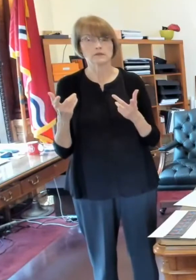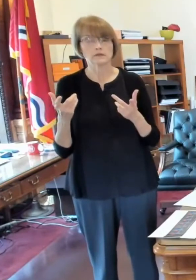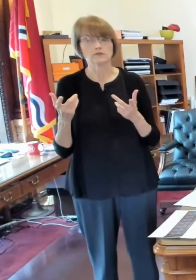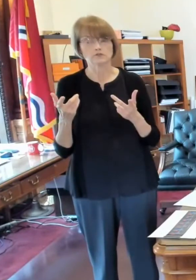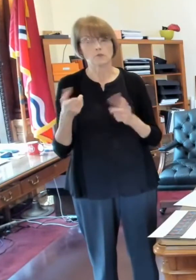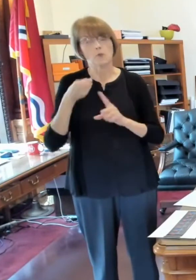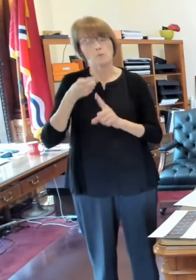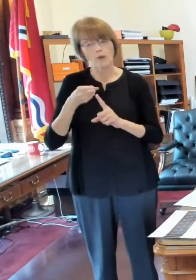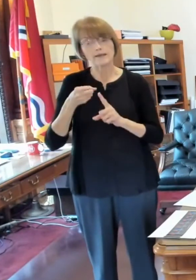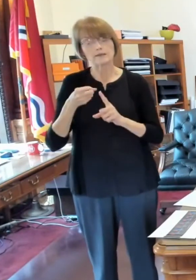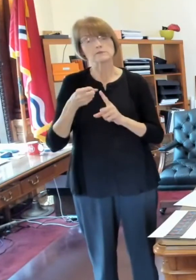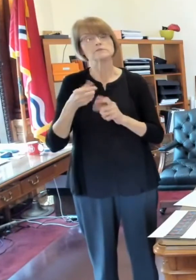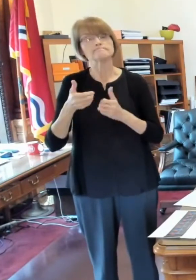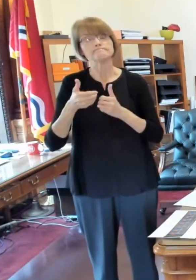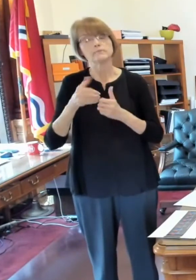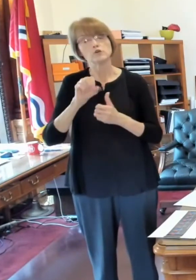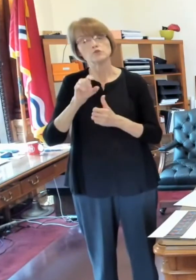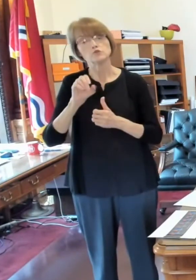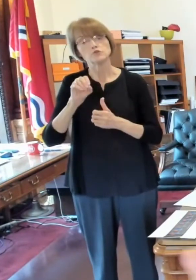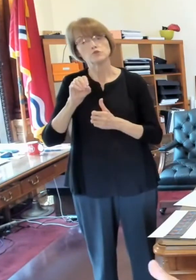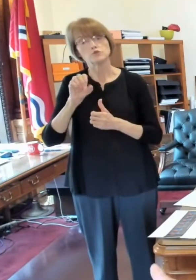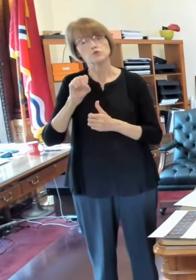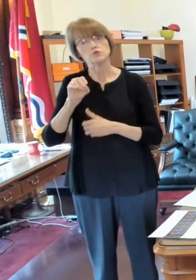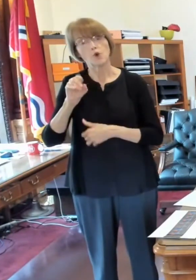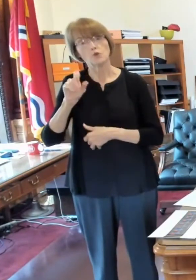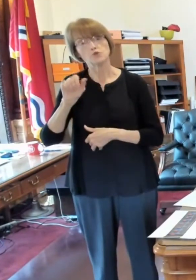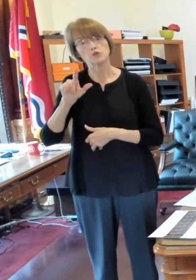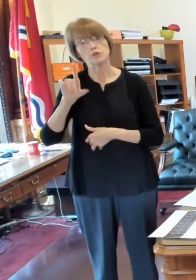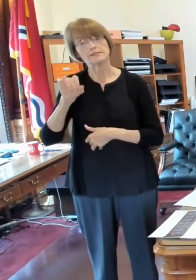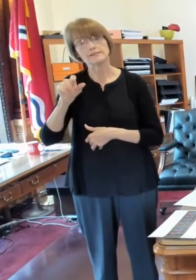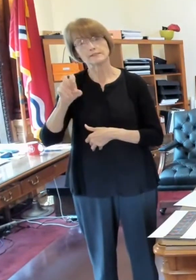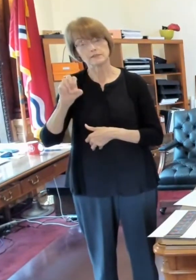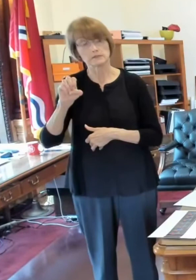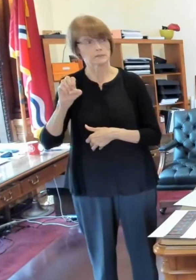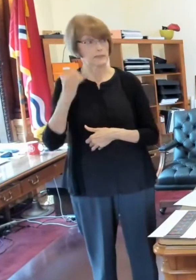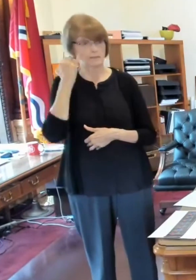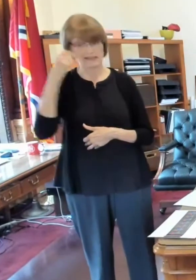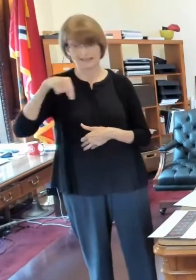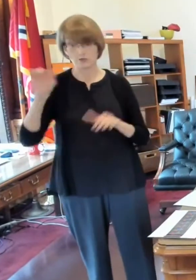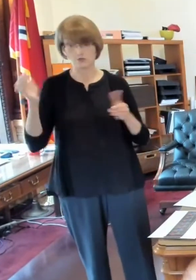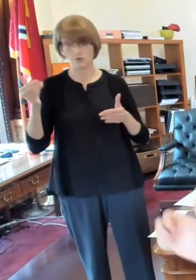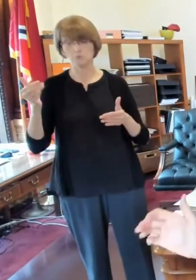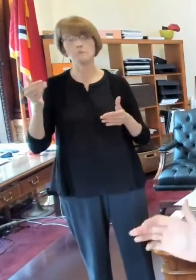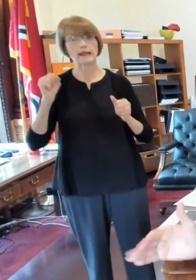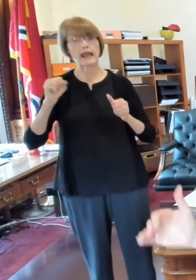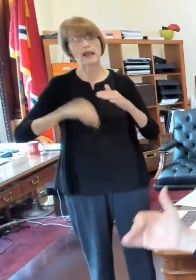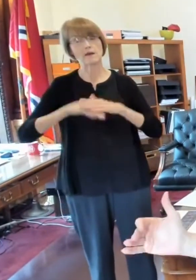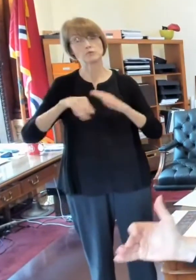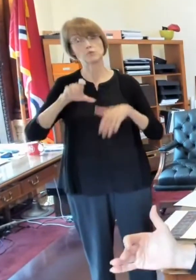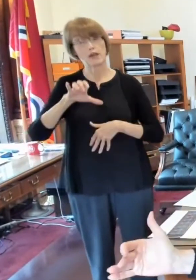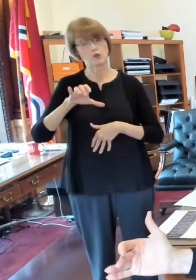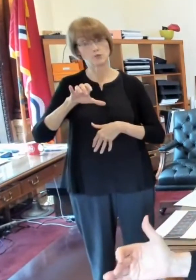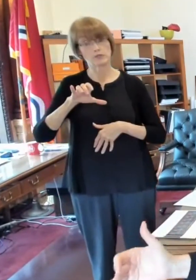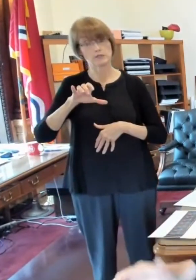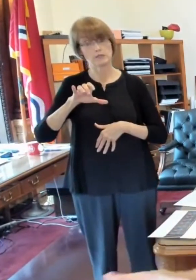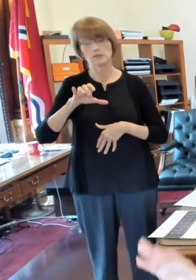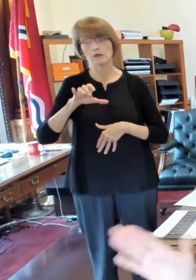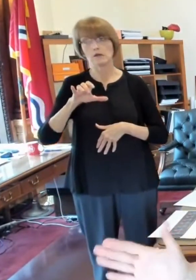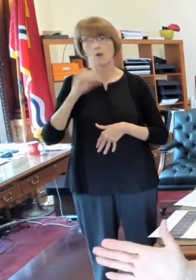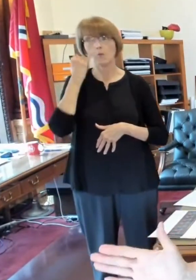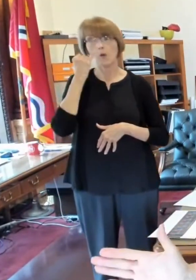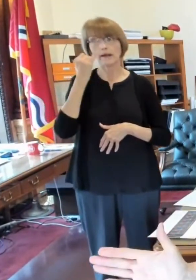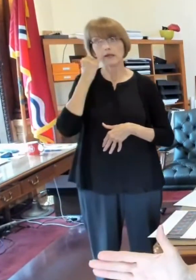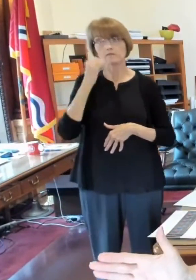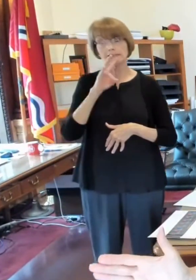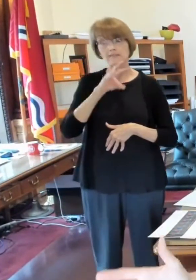about social distancing, because we could, if this room has 100-person capacity, we could have all 75 of us down here on this end,